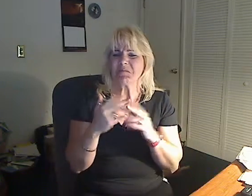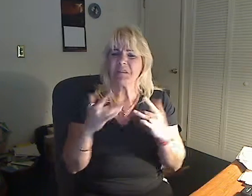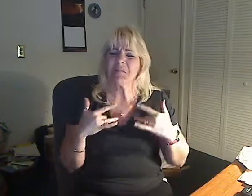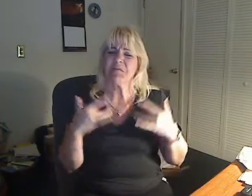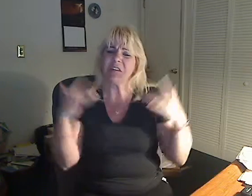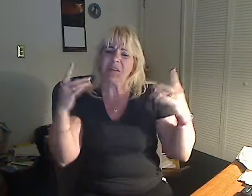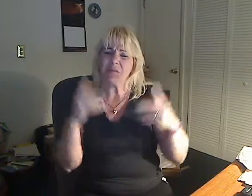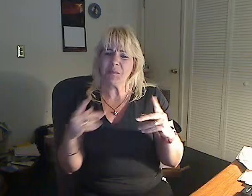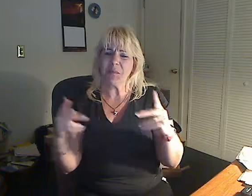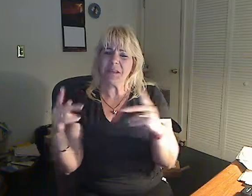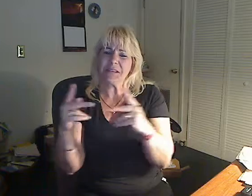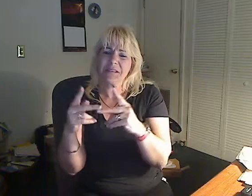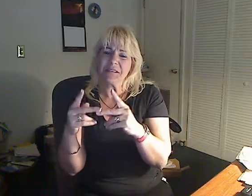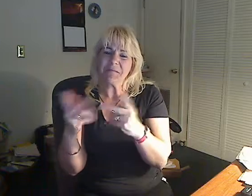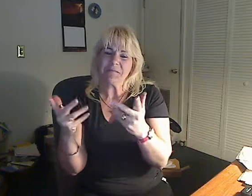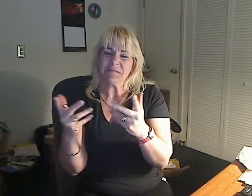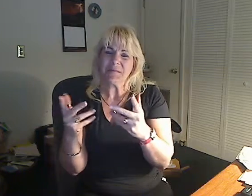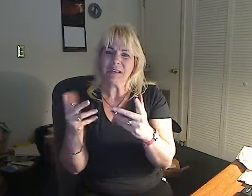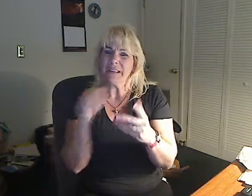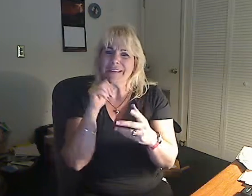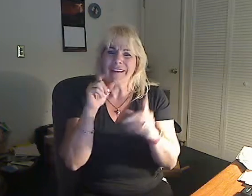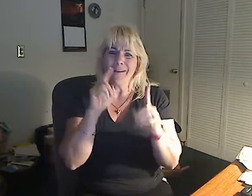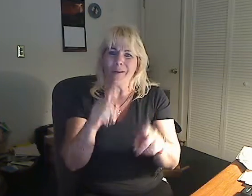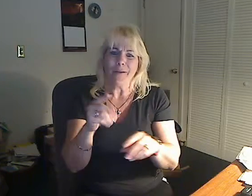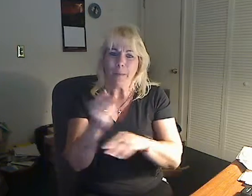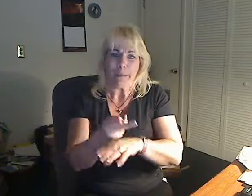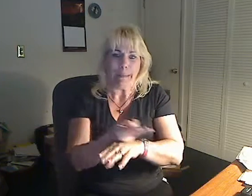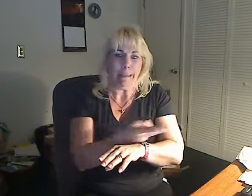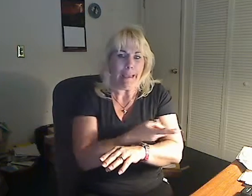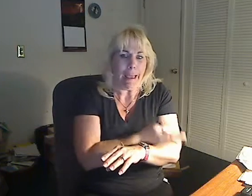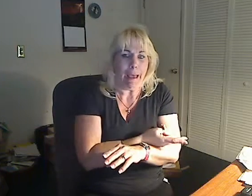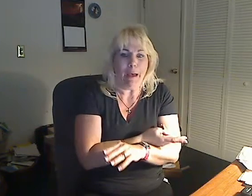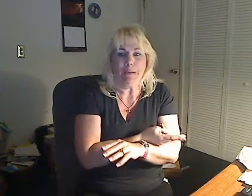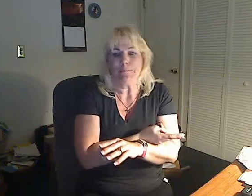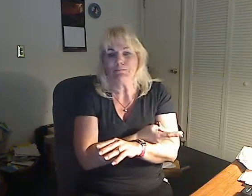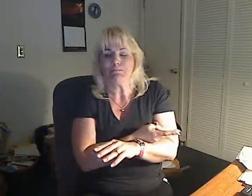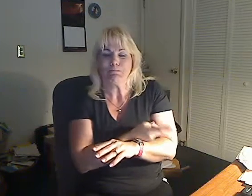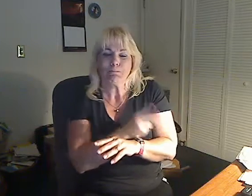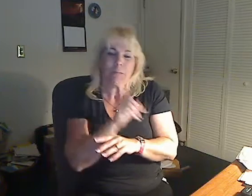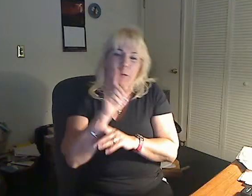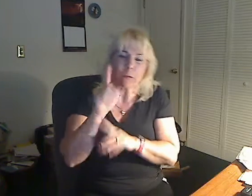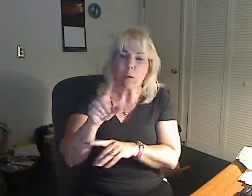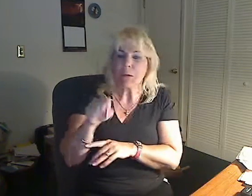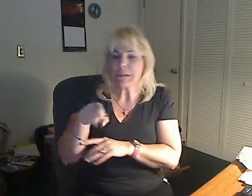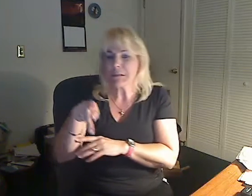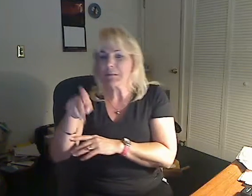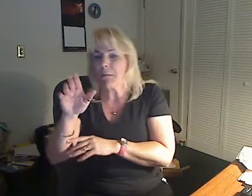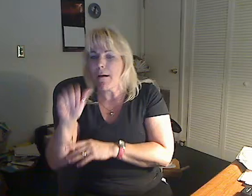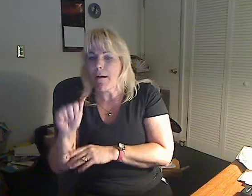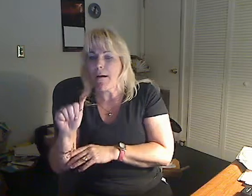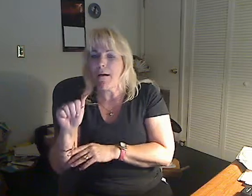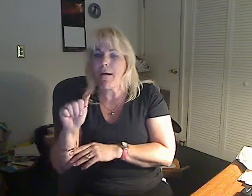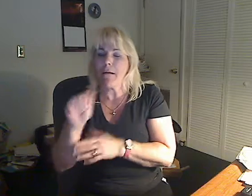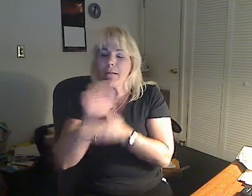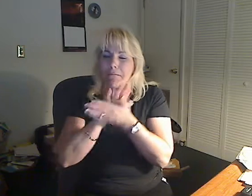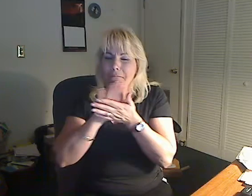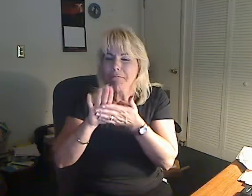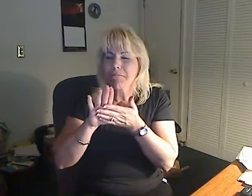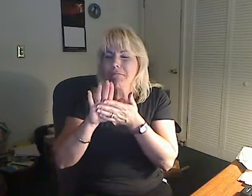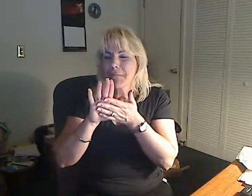out and go to a spa and be pampered, because they have mosquitoes that you would never believe in